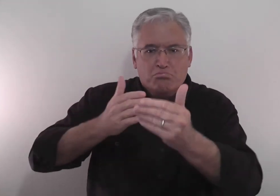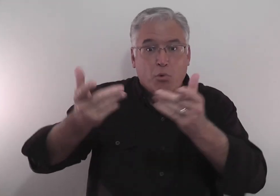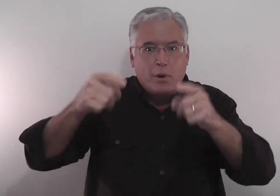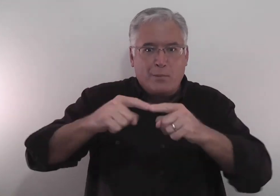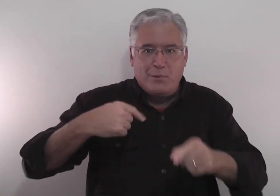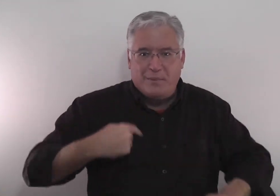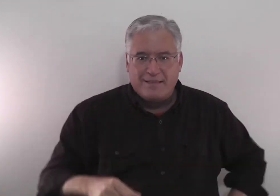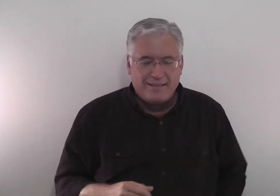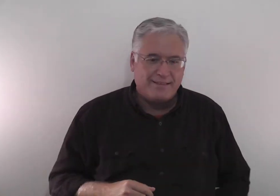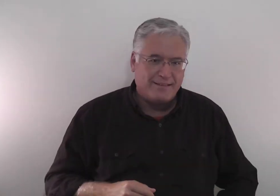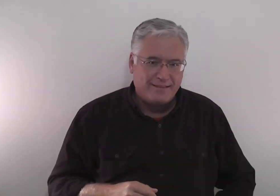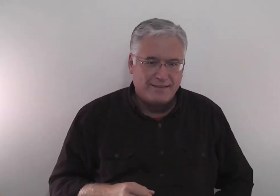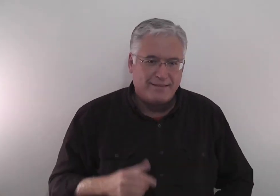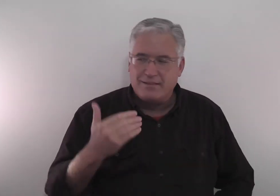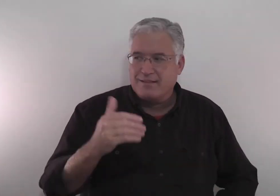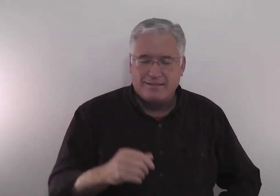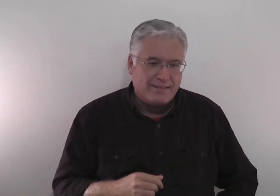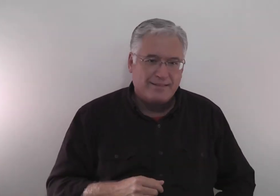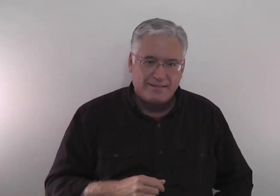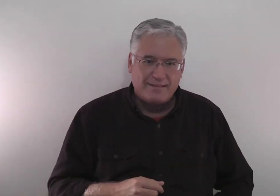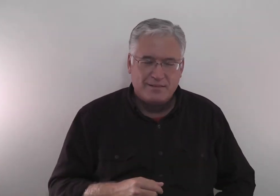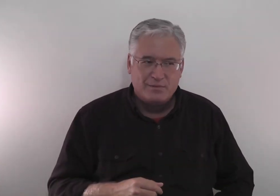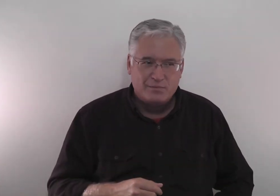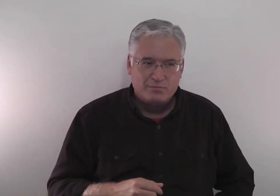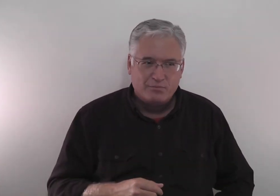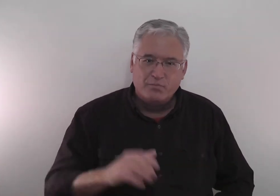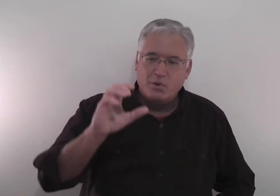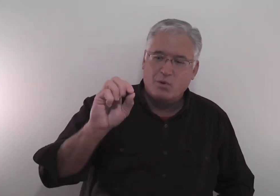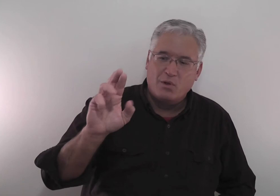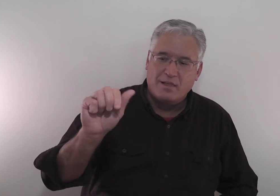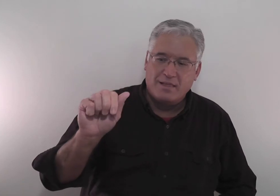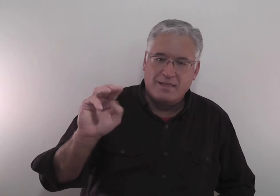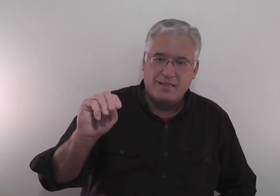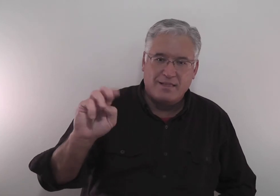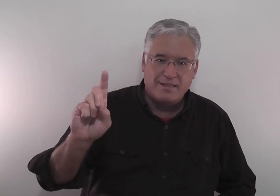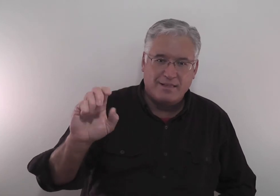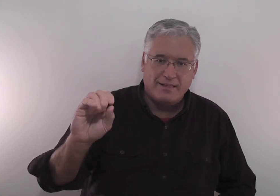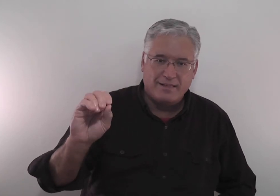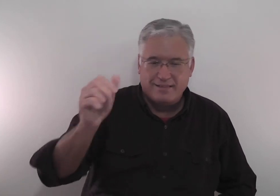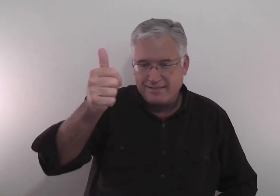promise, I want to keep my word. Wow. Coram Deo.